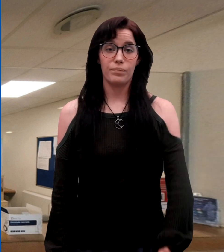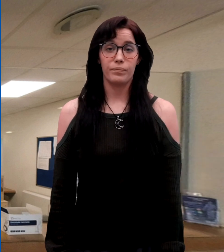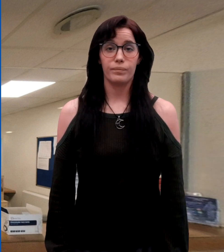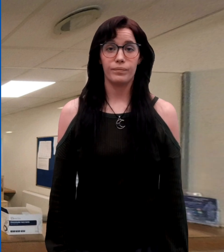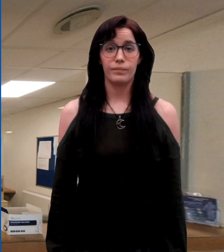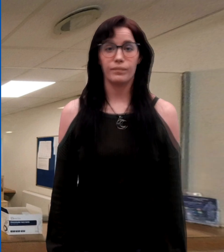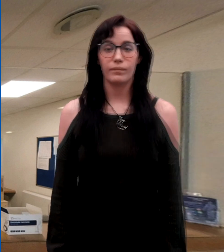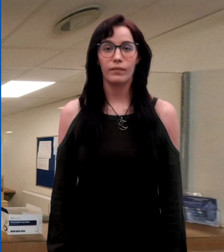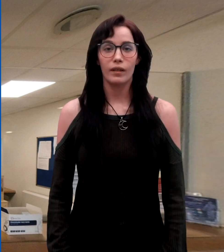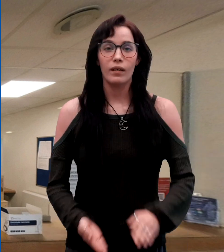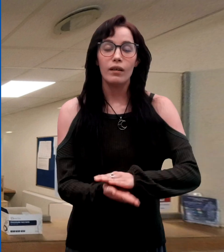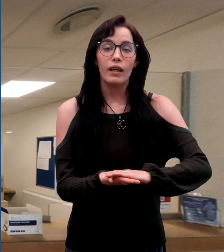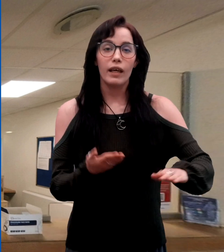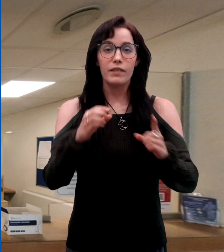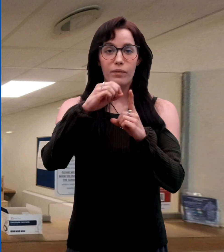it.